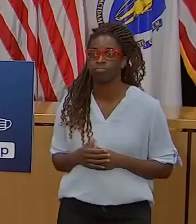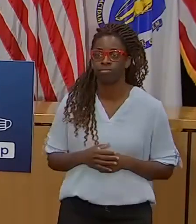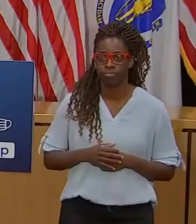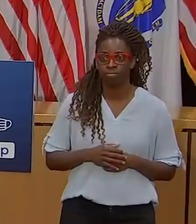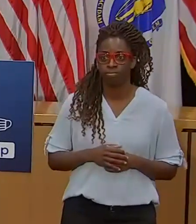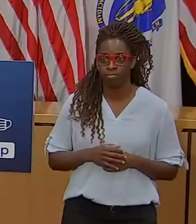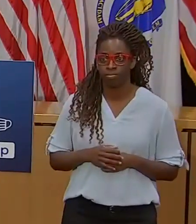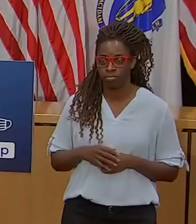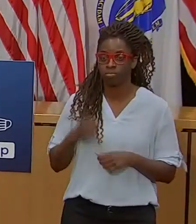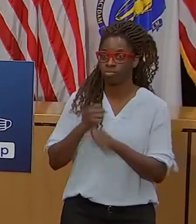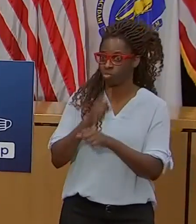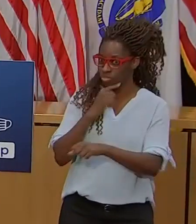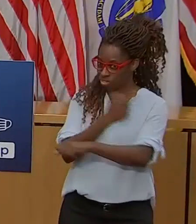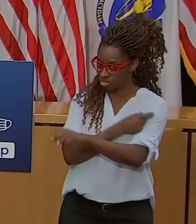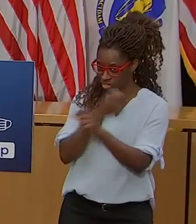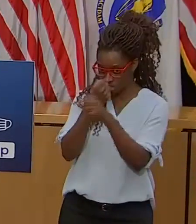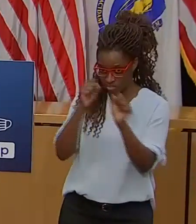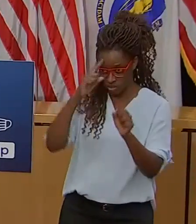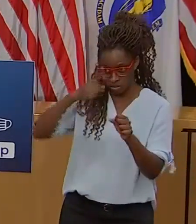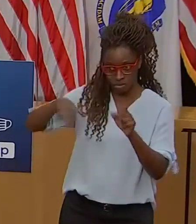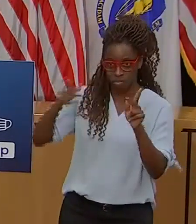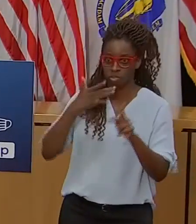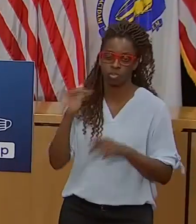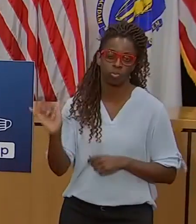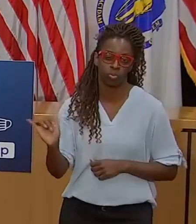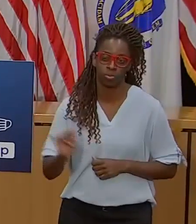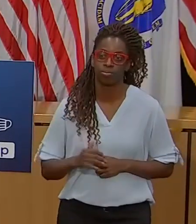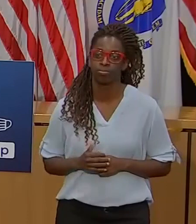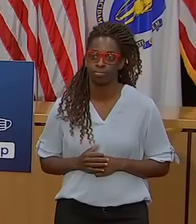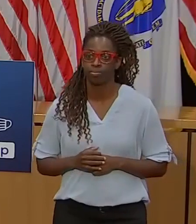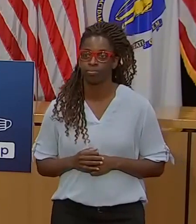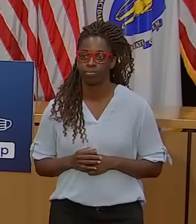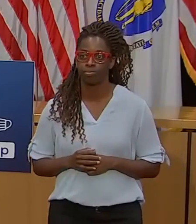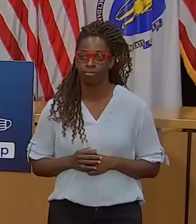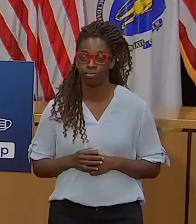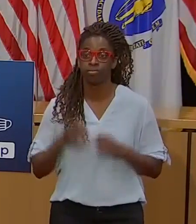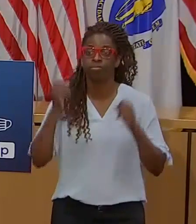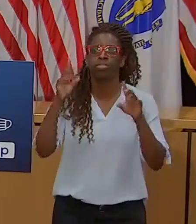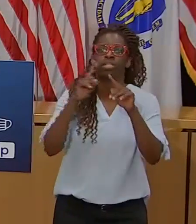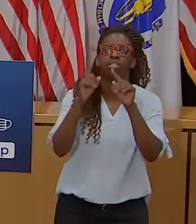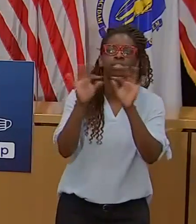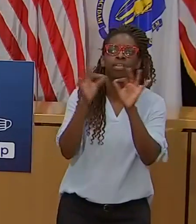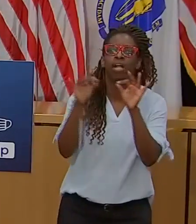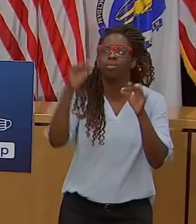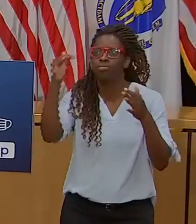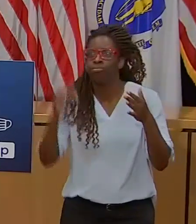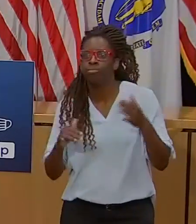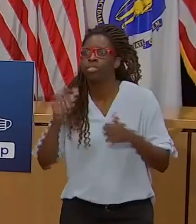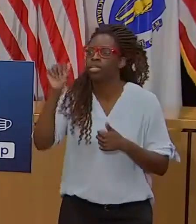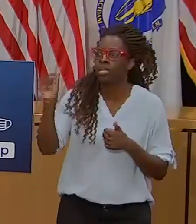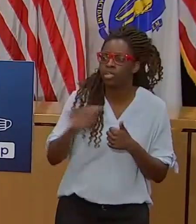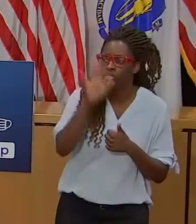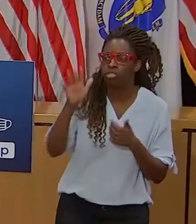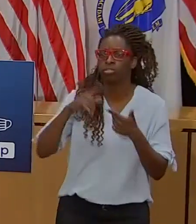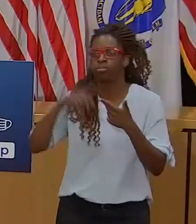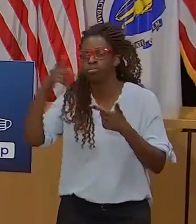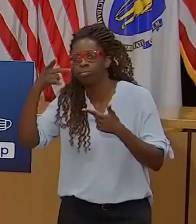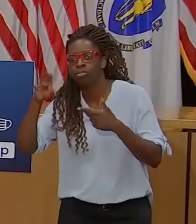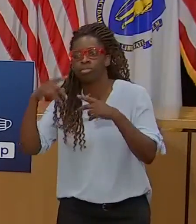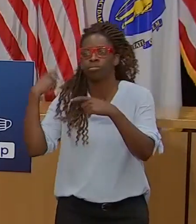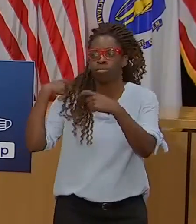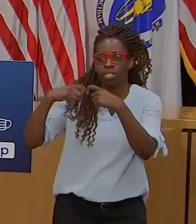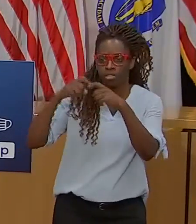We've prioritized multilingual, community-oriented outreach throughout our response to this pandemic, and that will remain true for